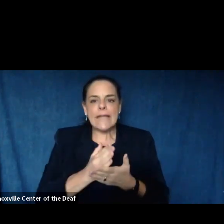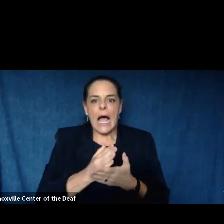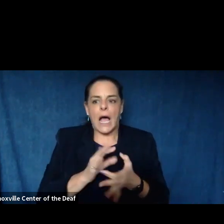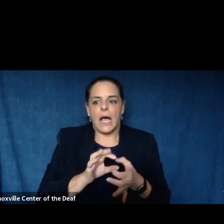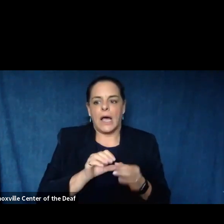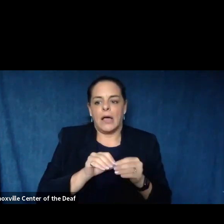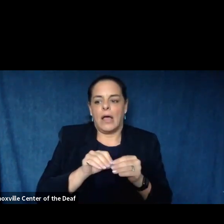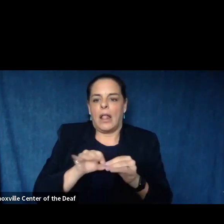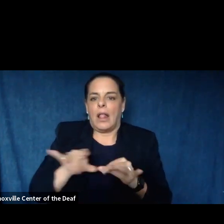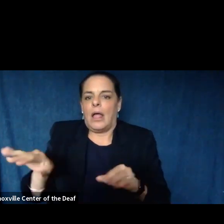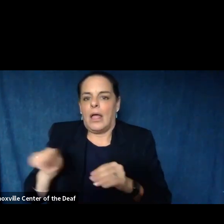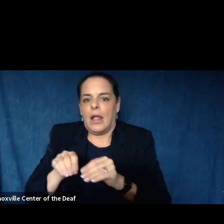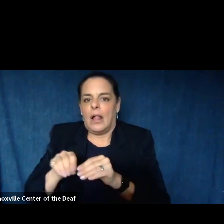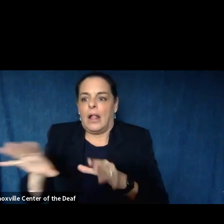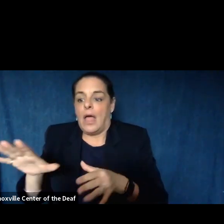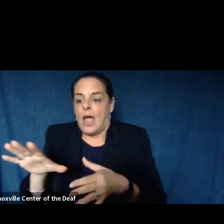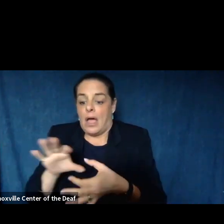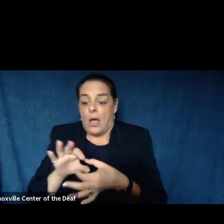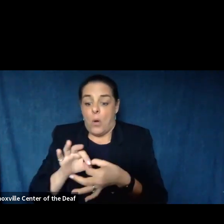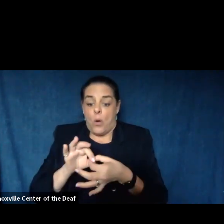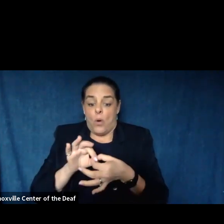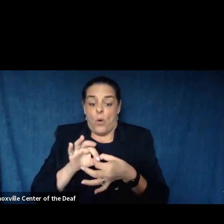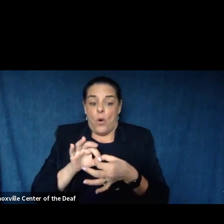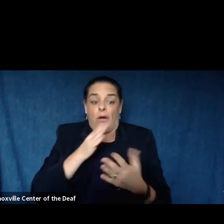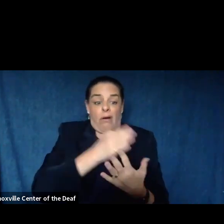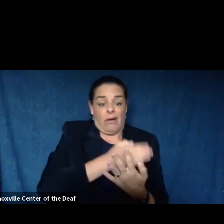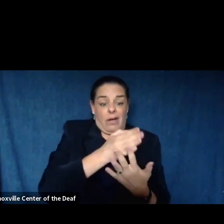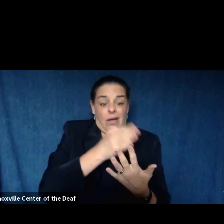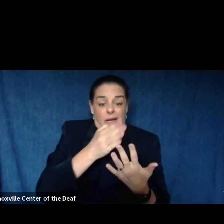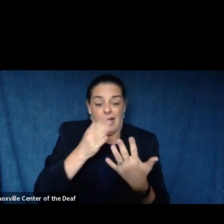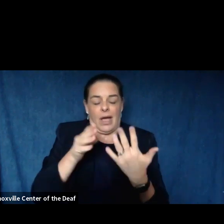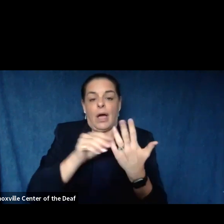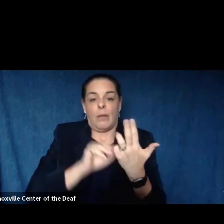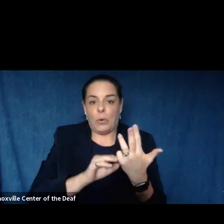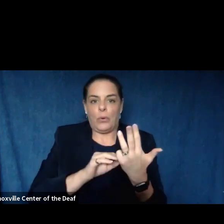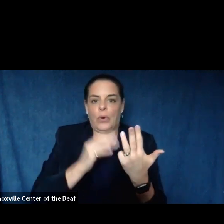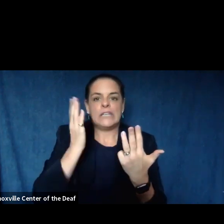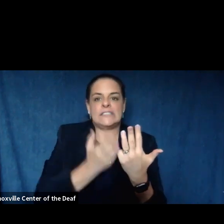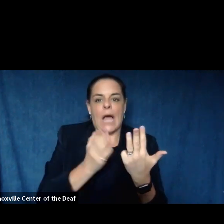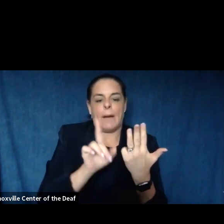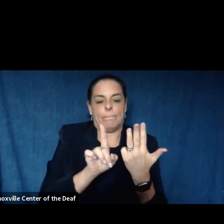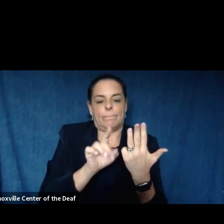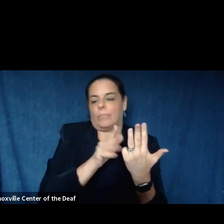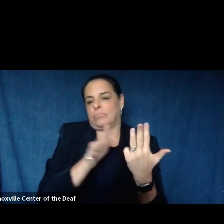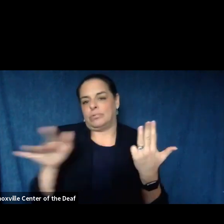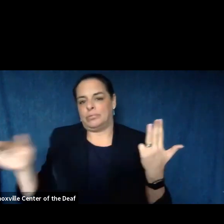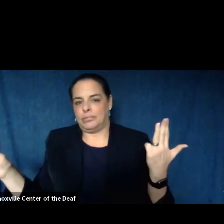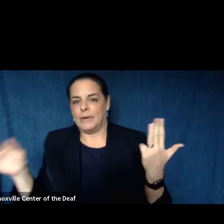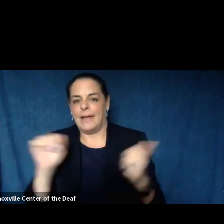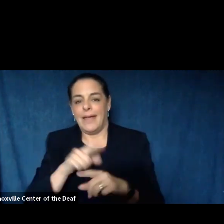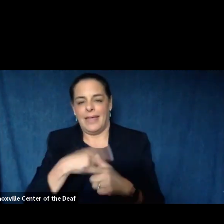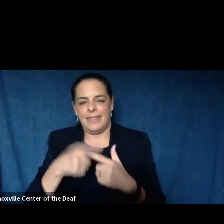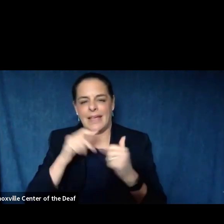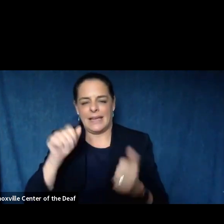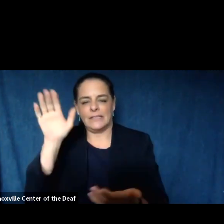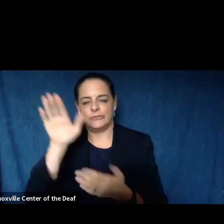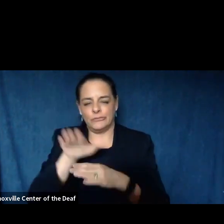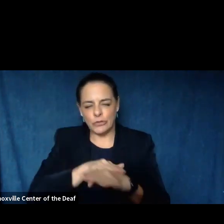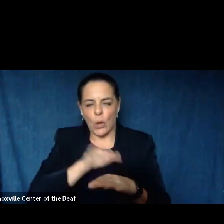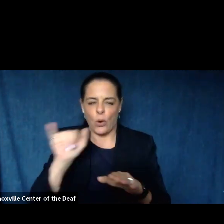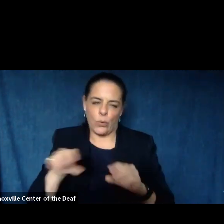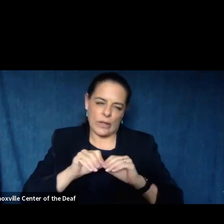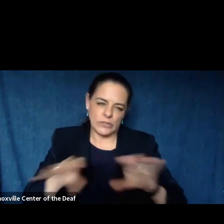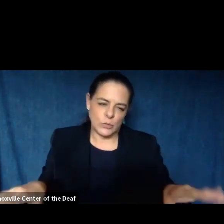can stop the chain of transmission, we will successfully slow down the spread of this disease. From Jordan with